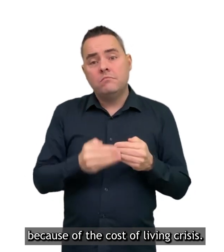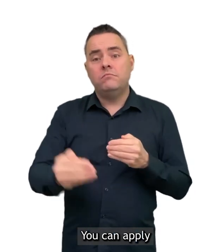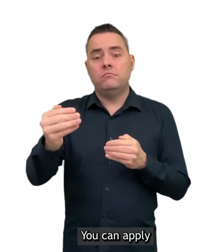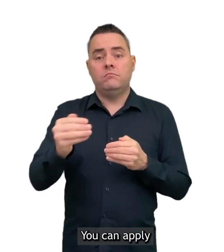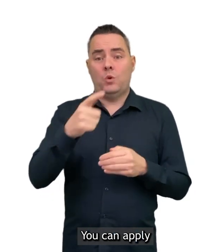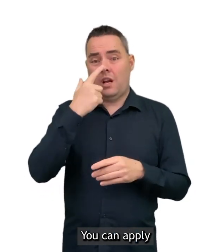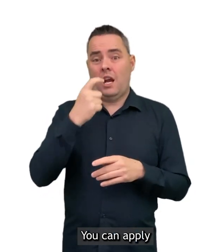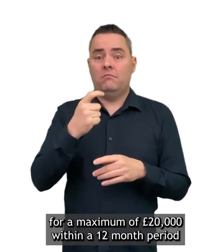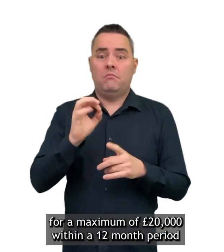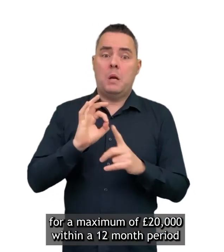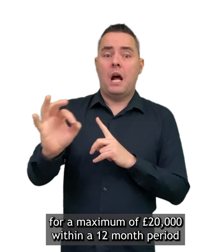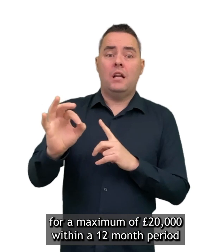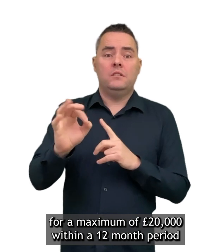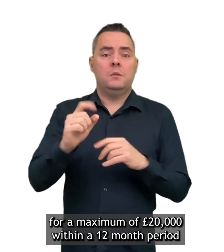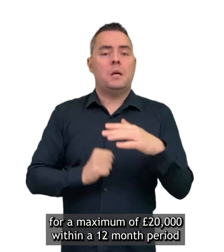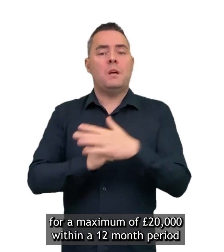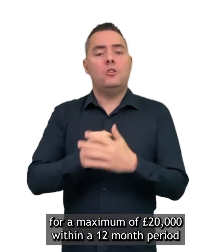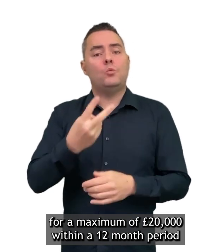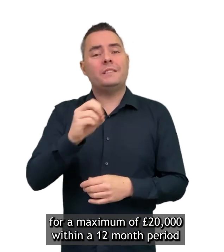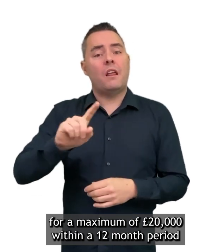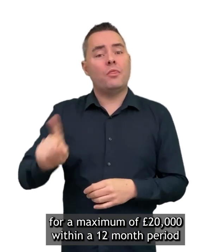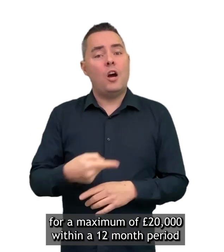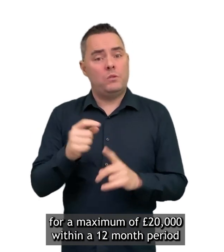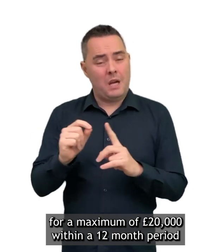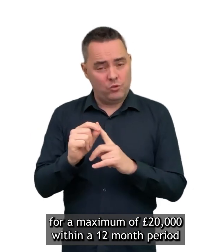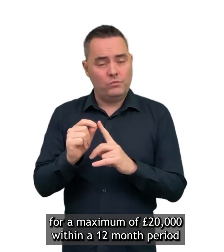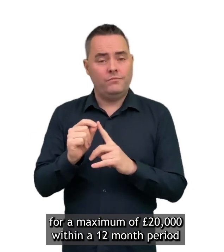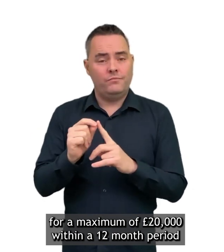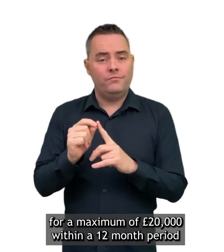You can apply for a maximum of £20,000 within a 12-month period.